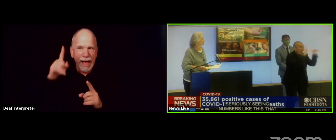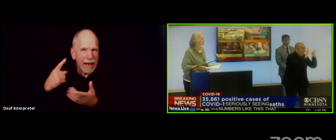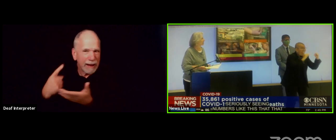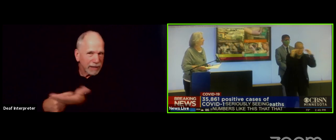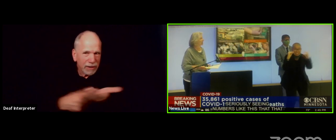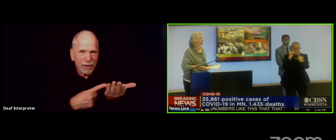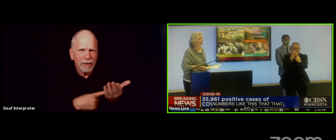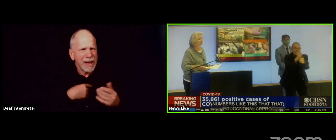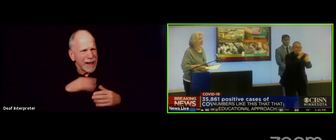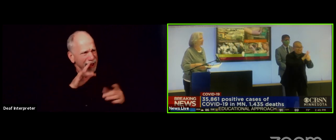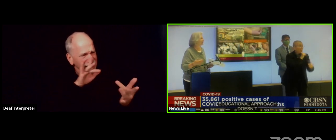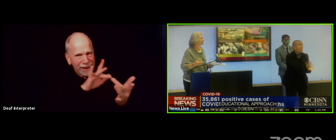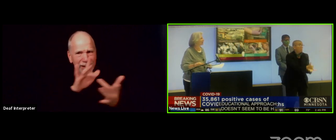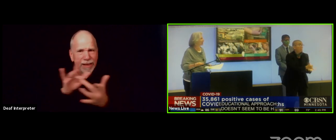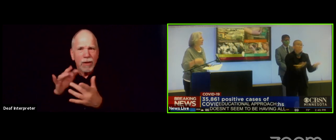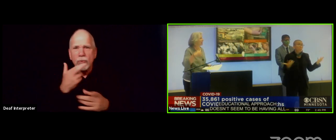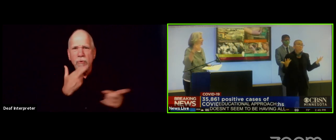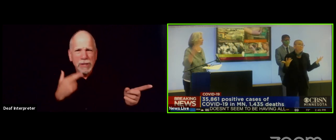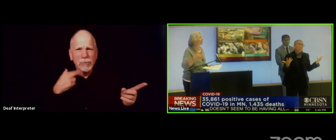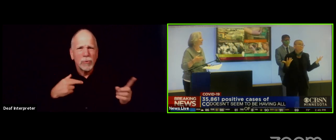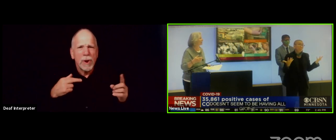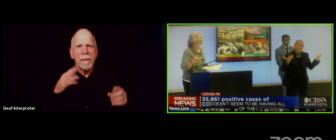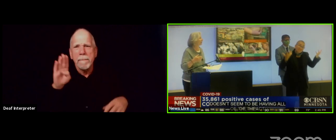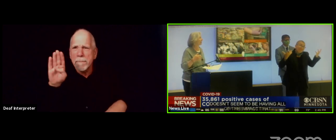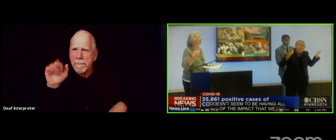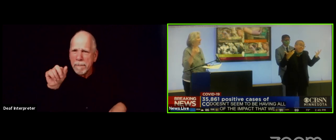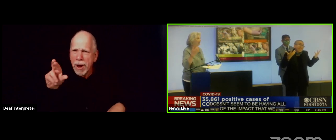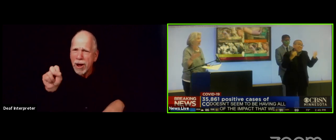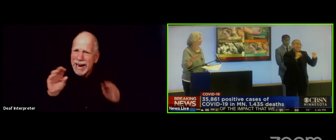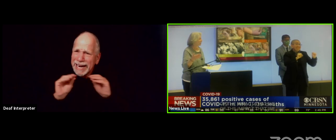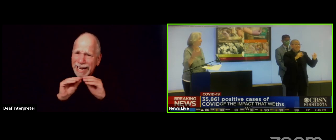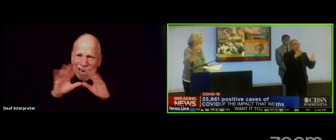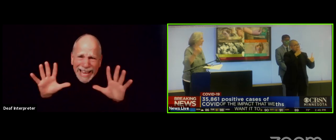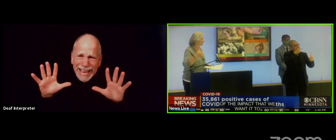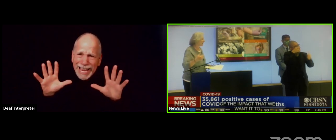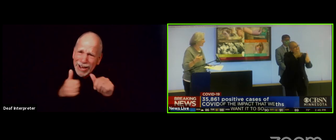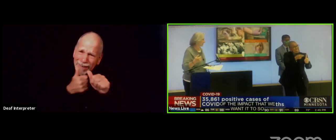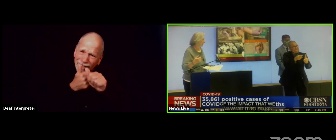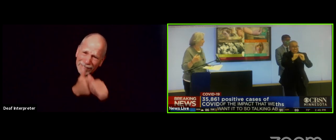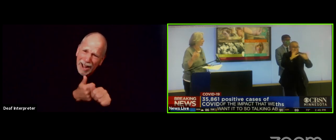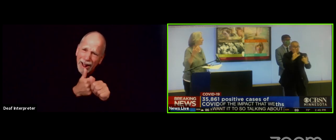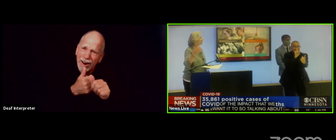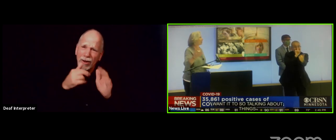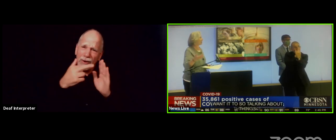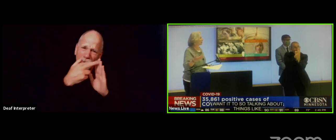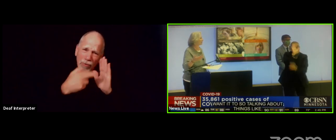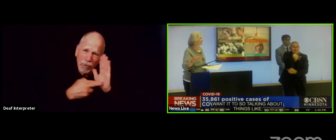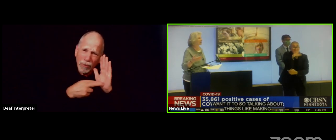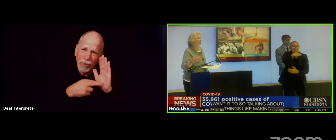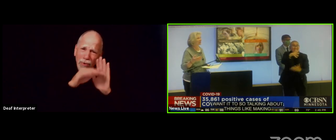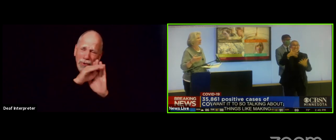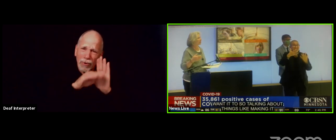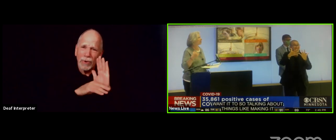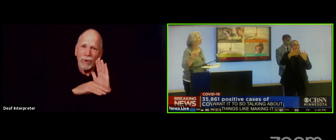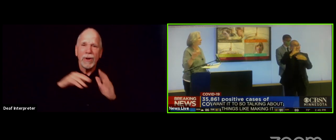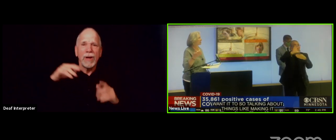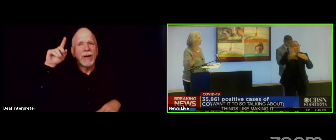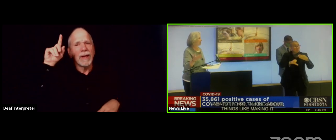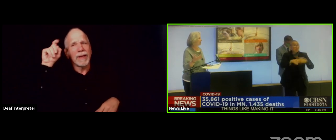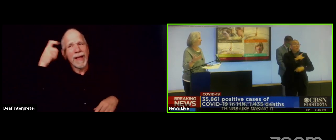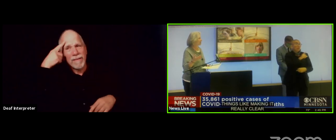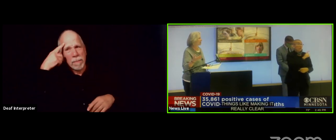So we're talking about things like making it really clear whether it's an environmental health worker or law enforcement goes